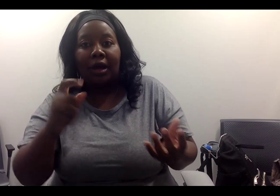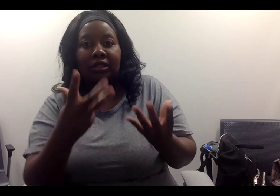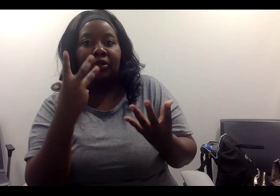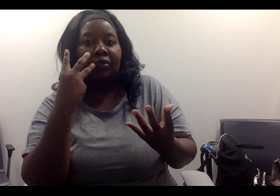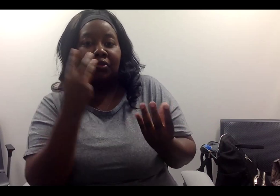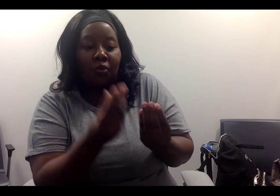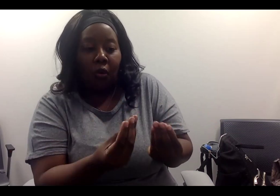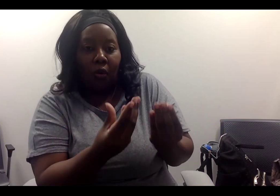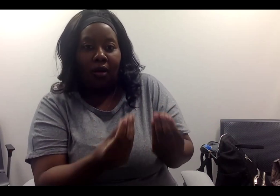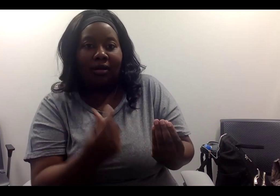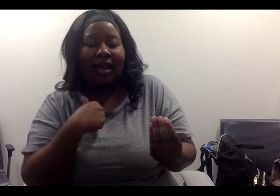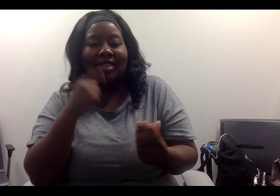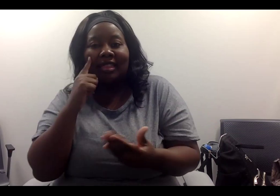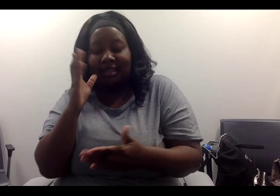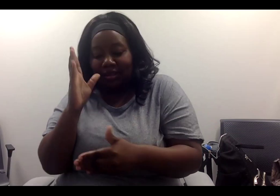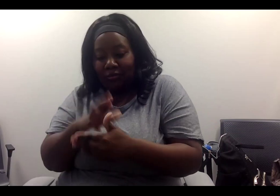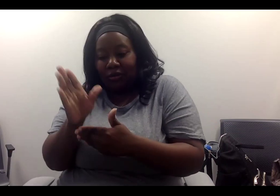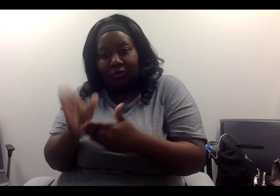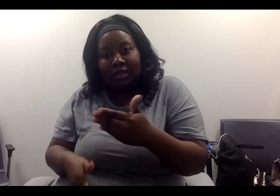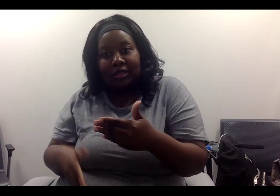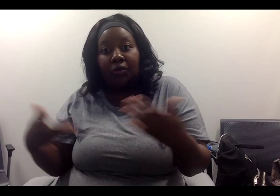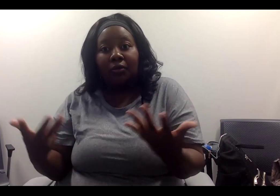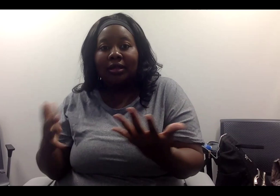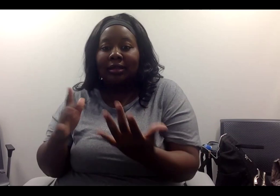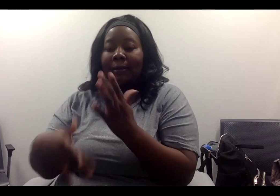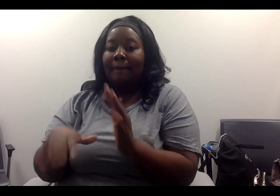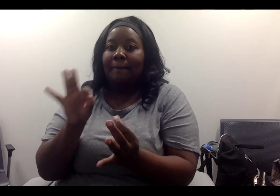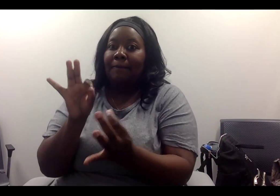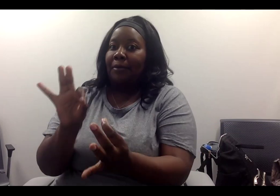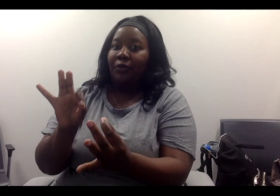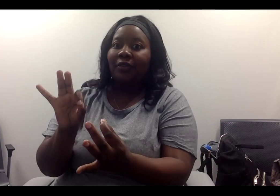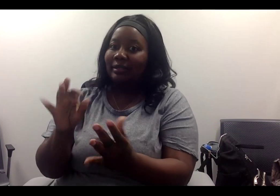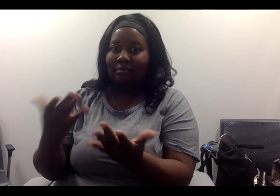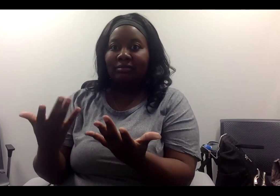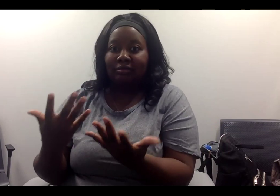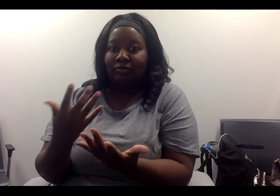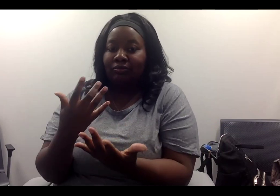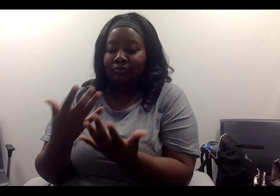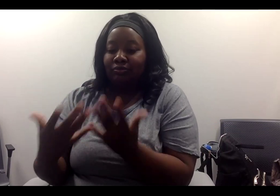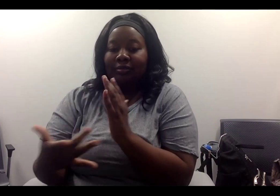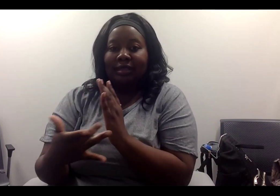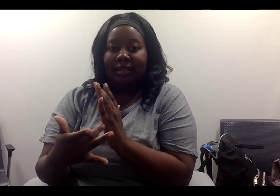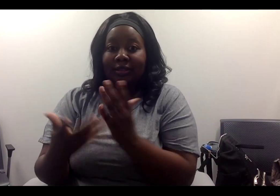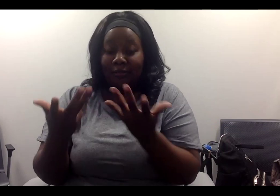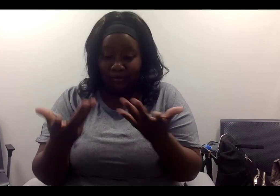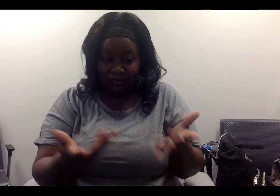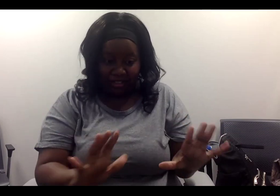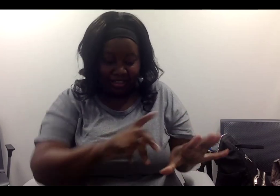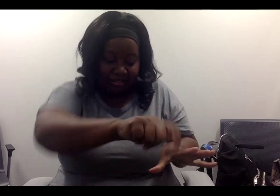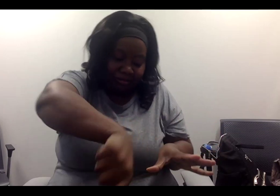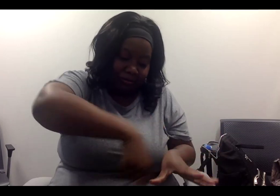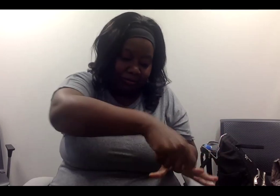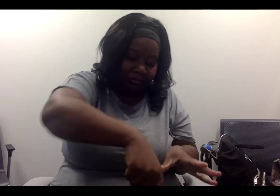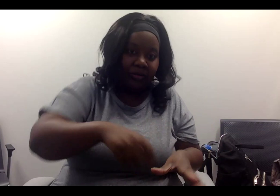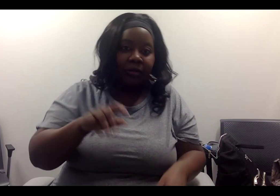going to end up with what I think is the perfect texture. And that's it. Once mixed, you can transfer this into a nice large